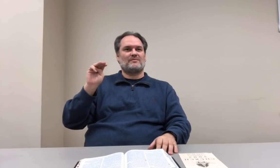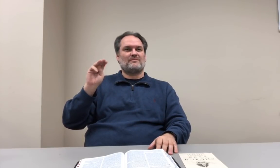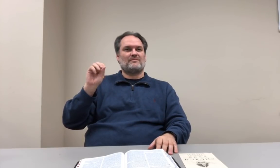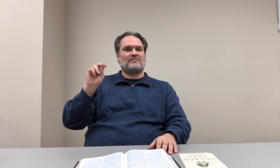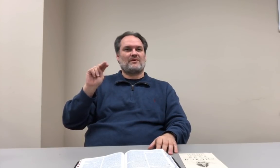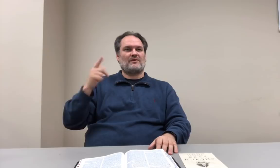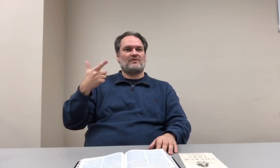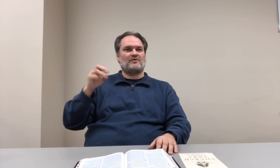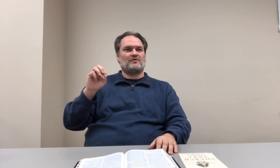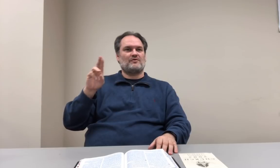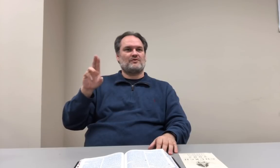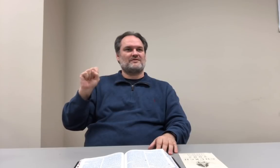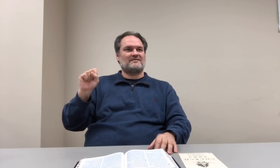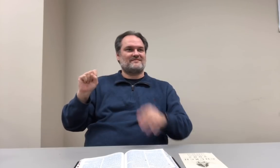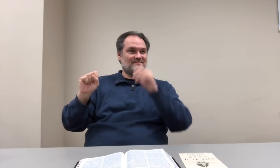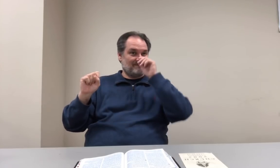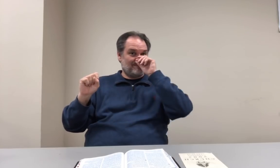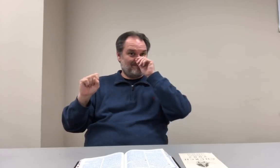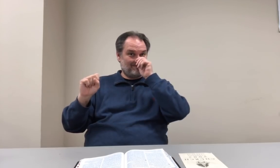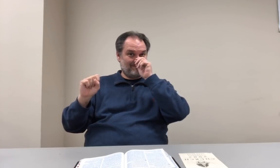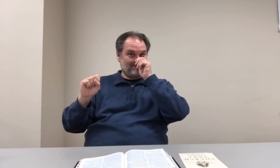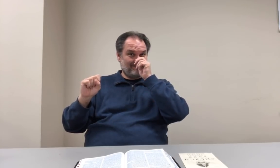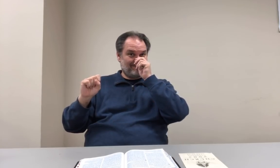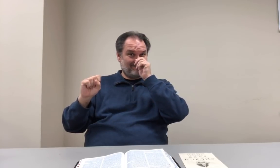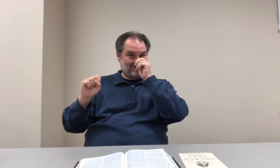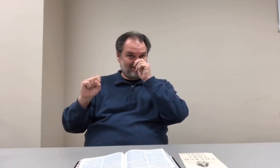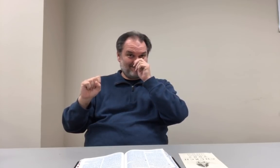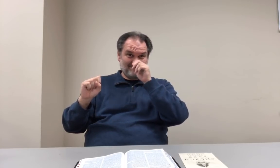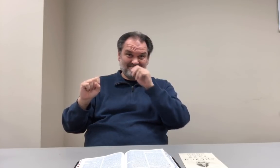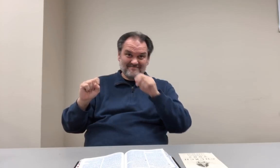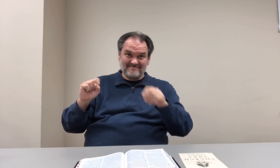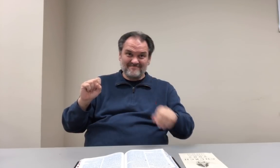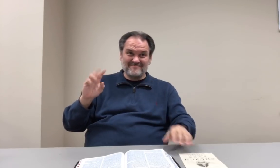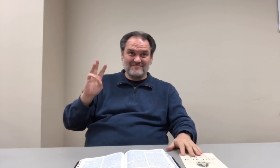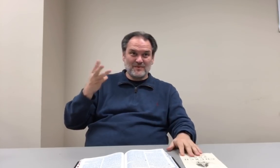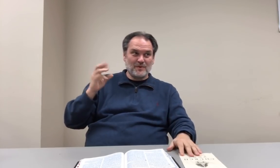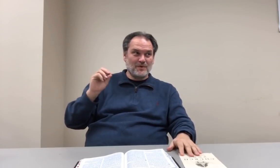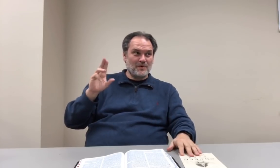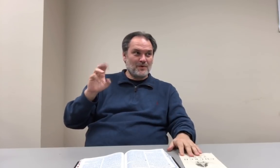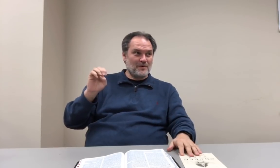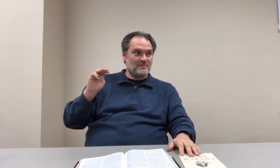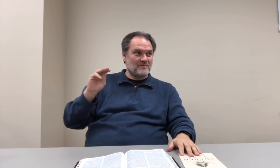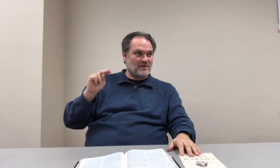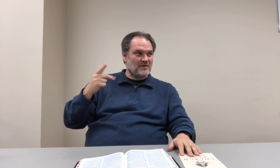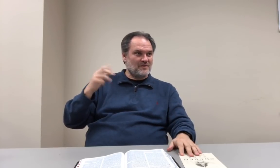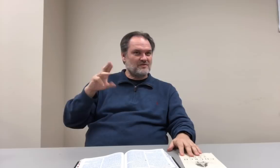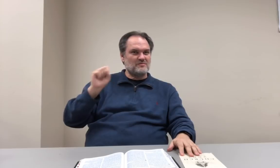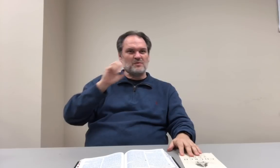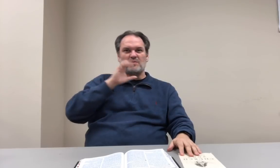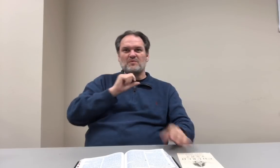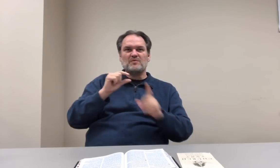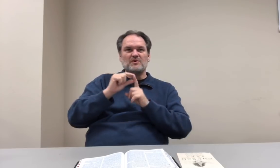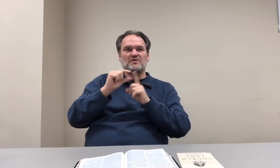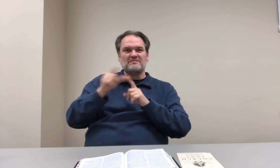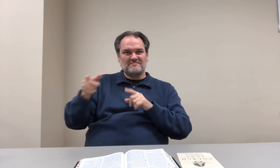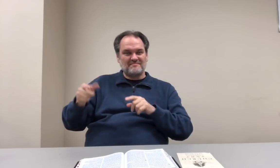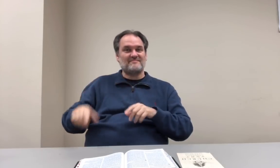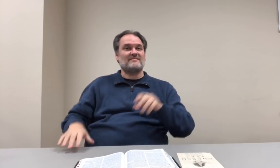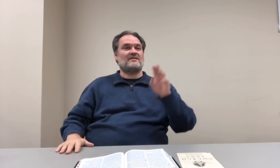just in conversation at work, especially where when you get to anything of religious or spiritual,